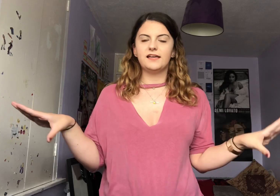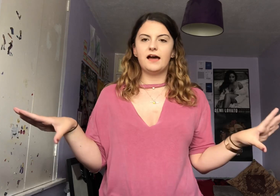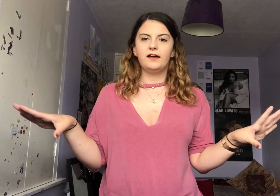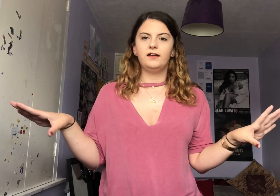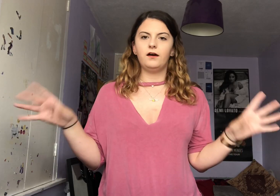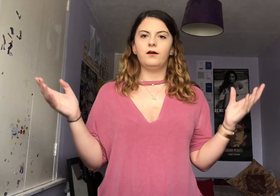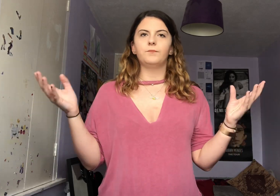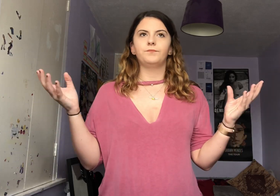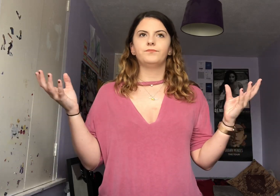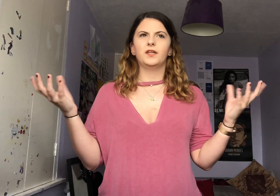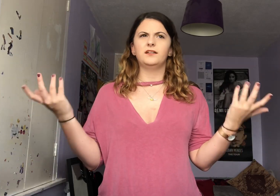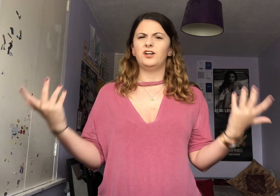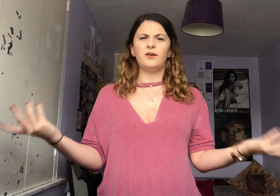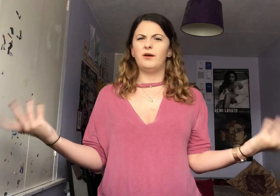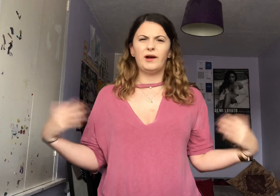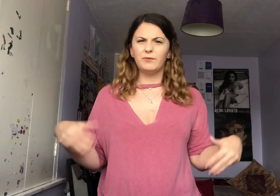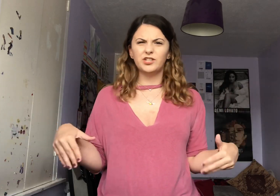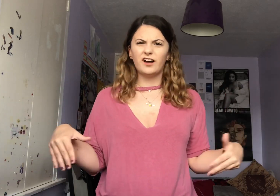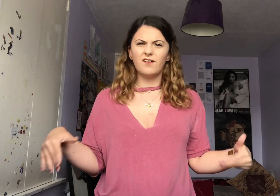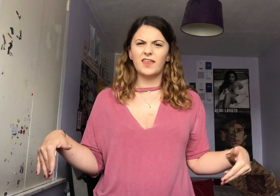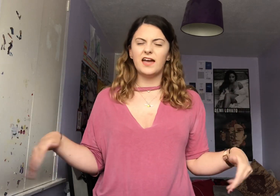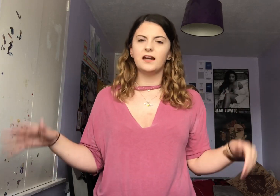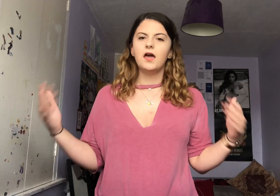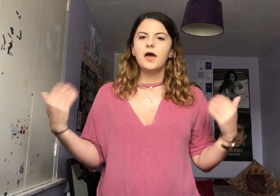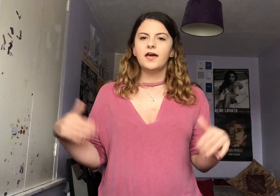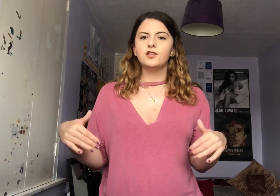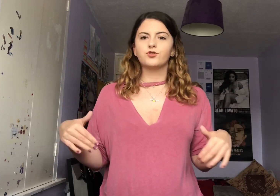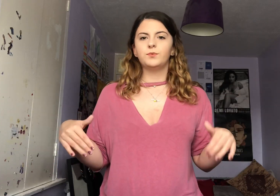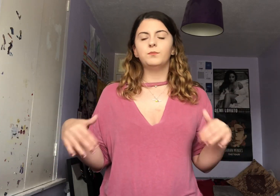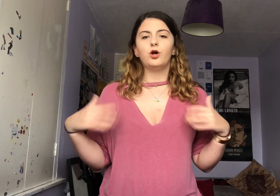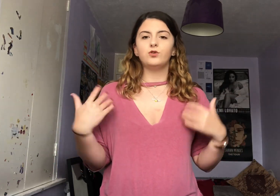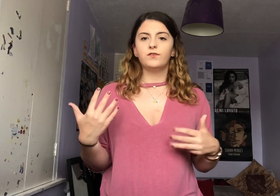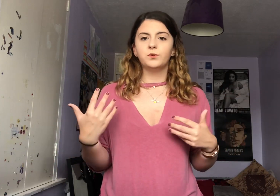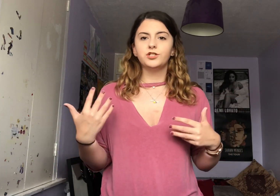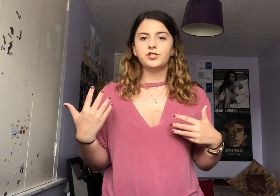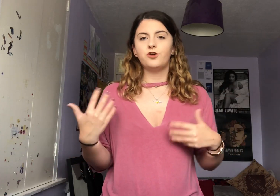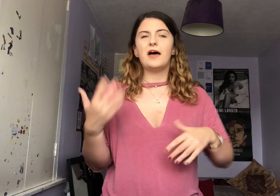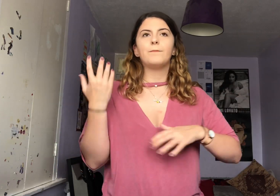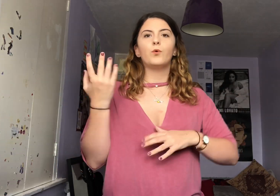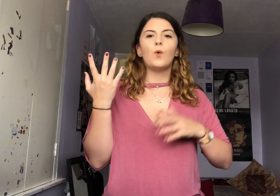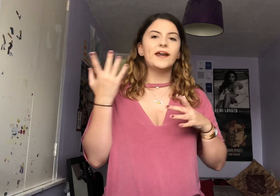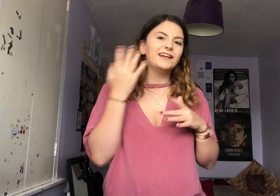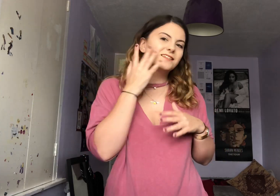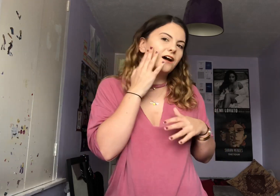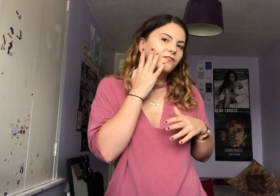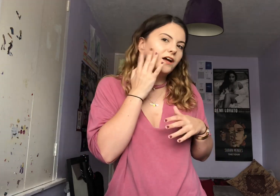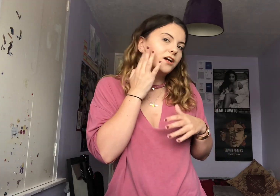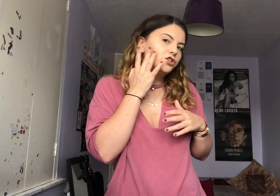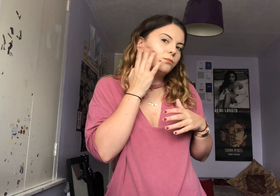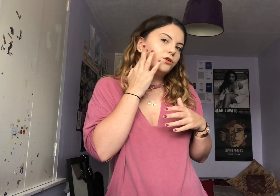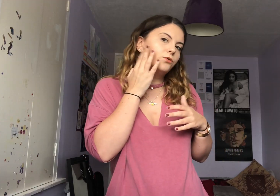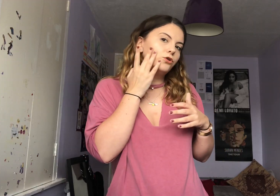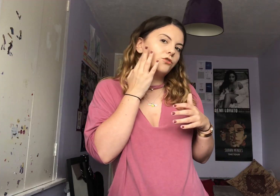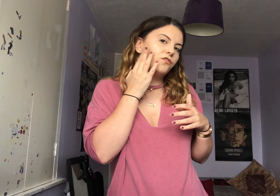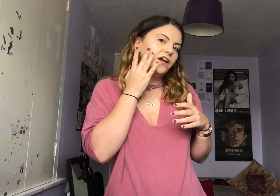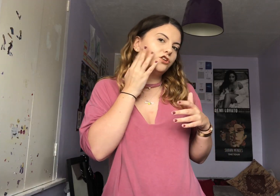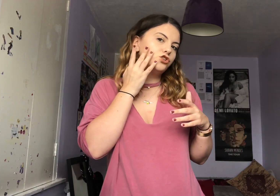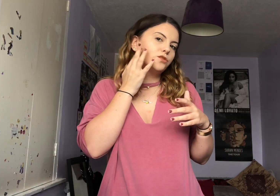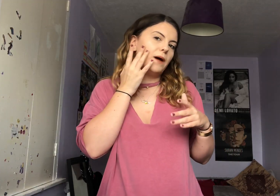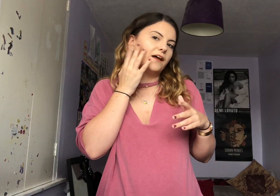that, which I cover that in the description below, so if you wanted to know that. But when is kind of like a W on your face, you just pat